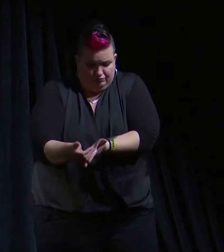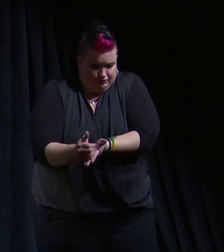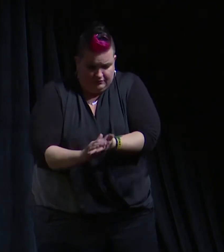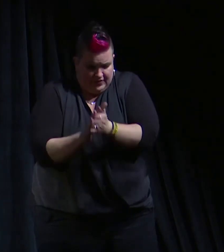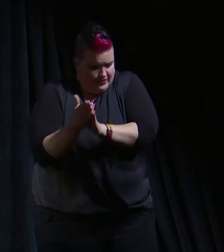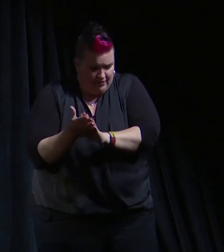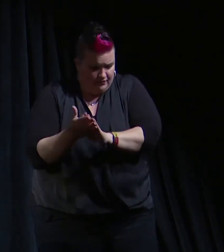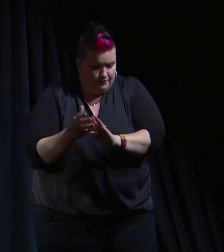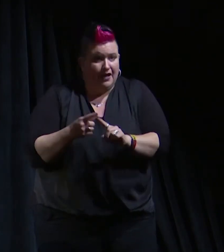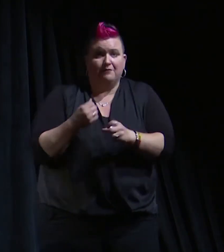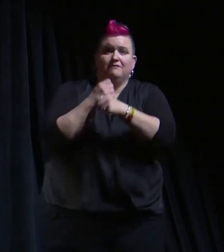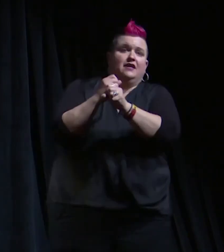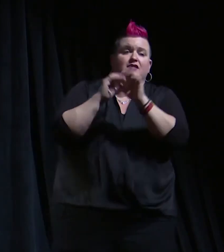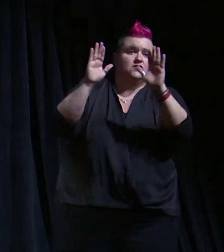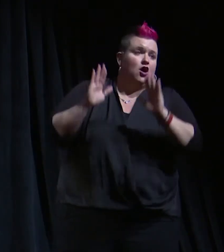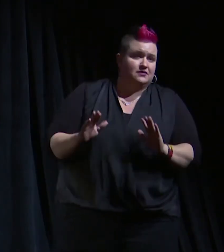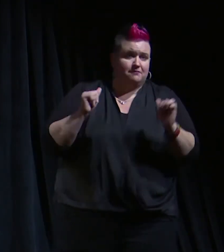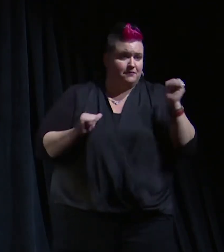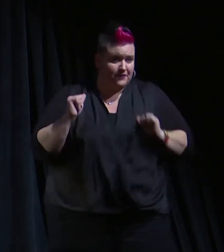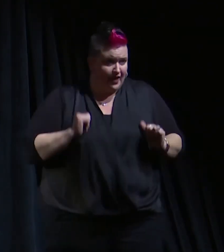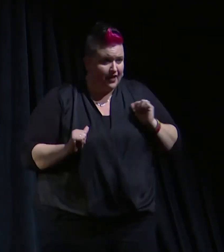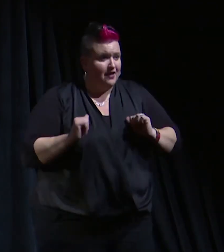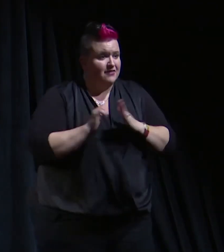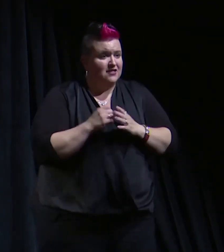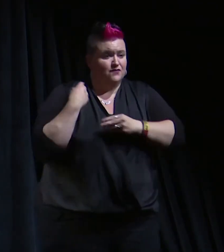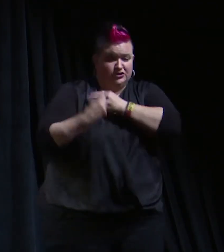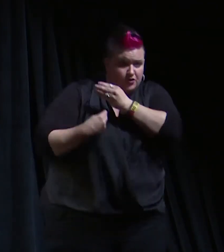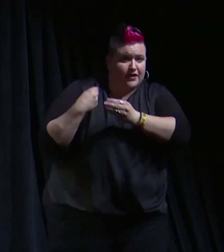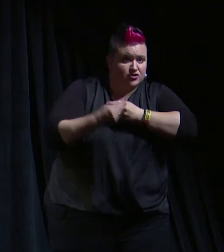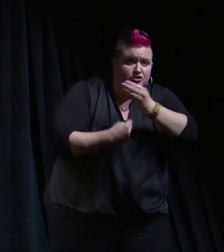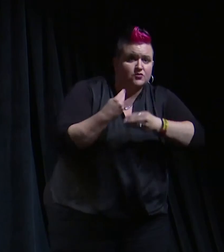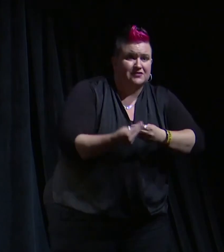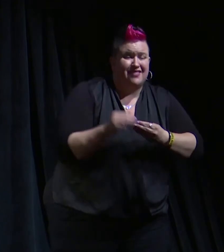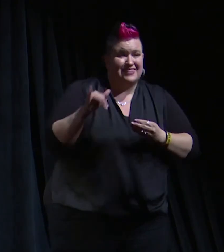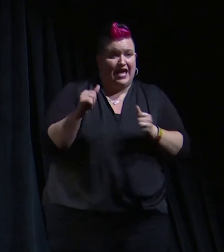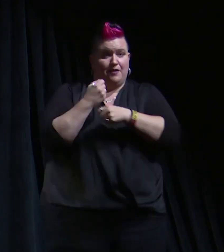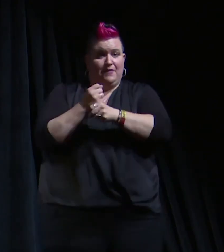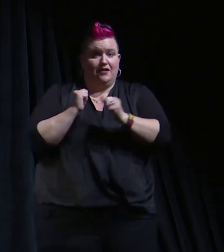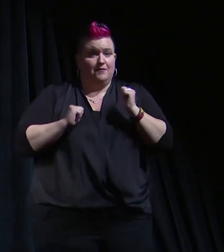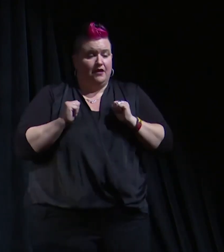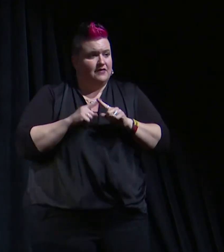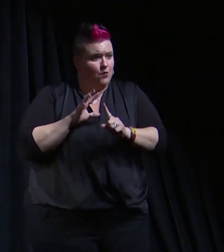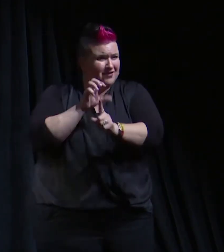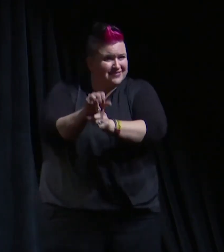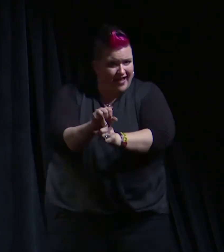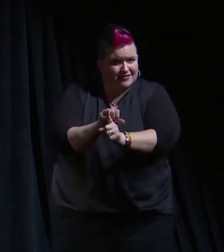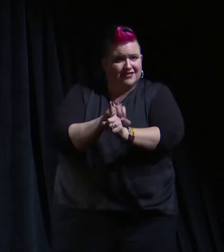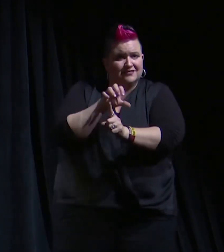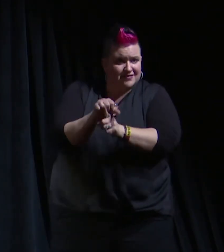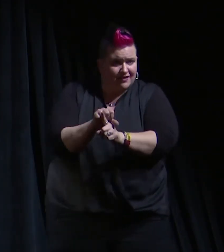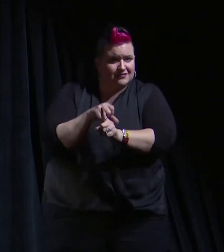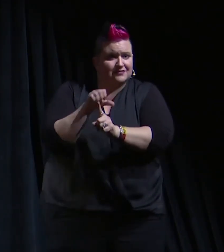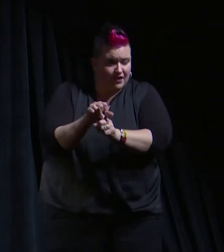producing this award-winning, amazing play that goes on for generations, was that they were attacked. They were